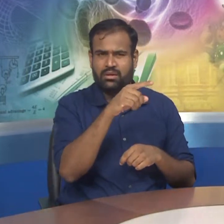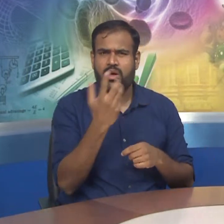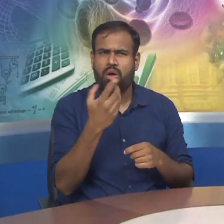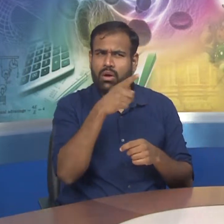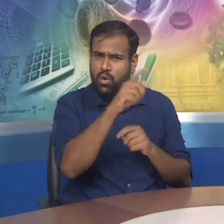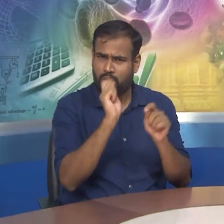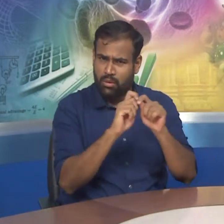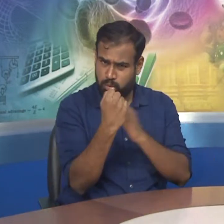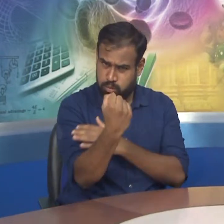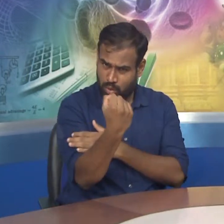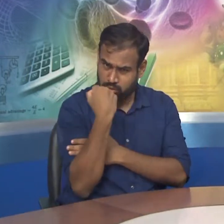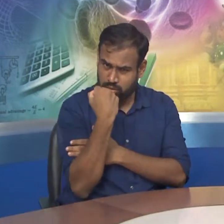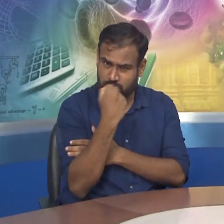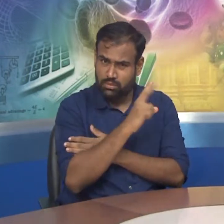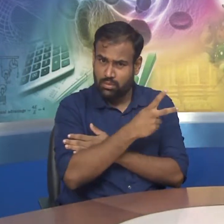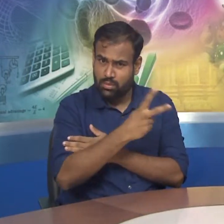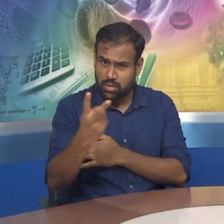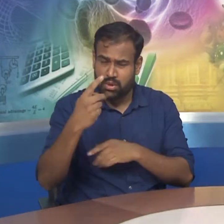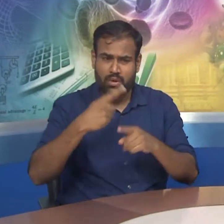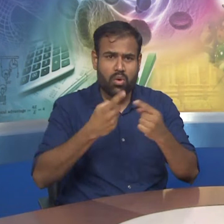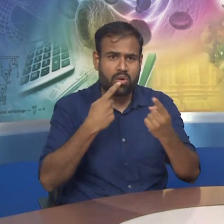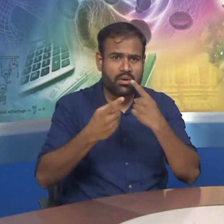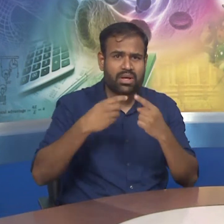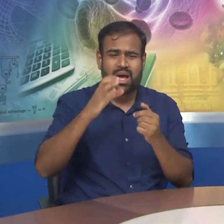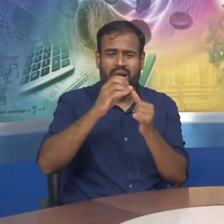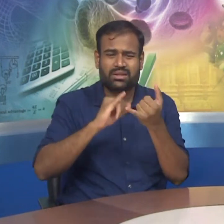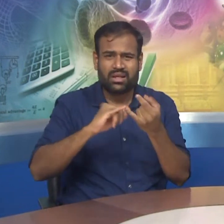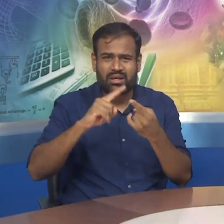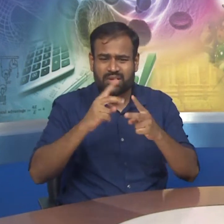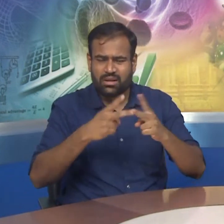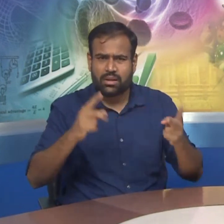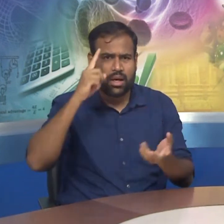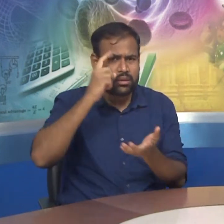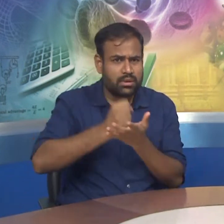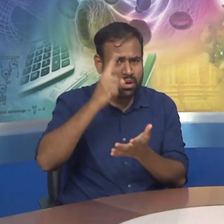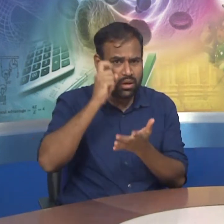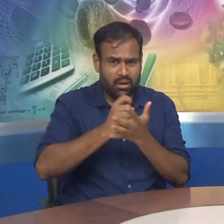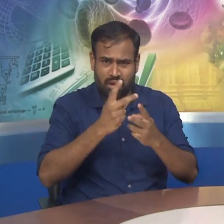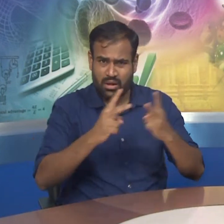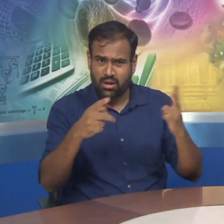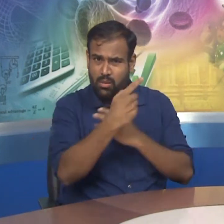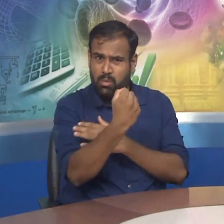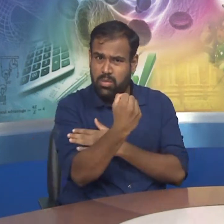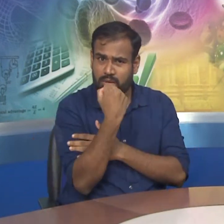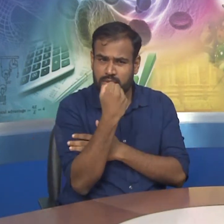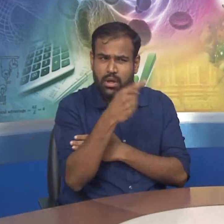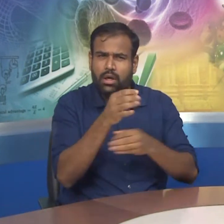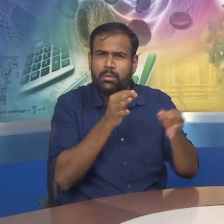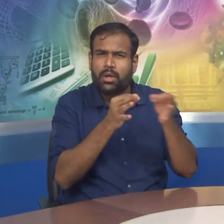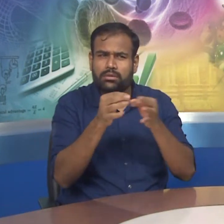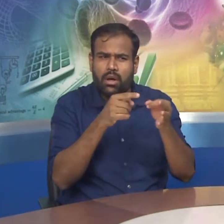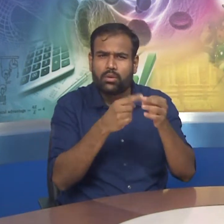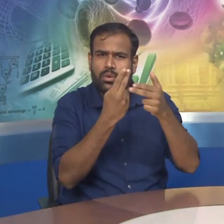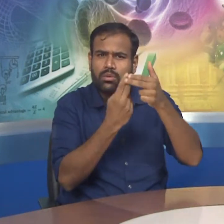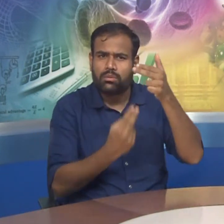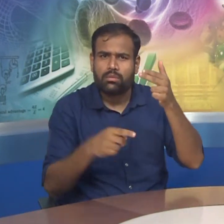Also, we will be able to explain the powers and jurisdictions of the Supreme Court of India.